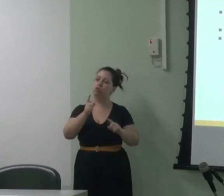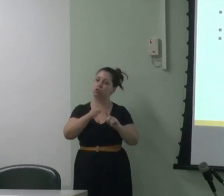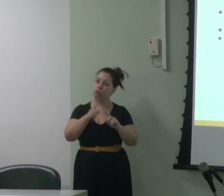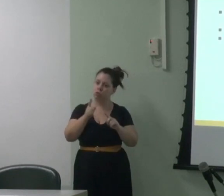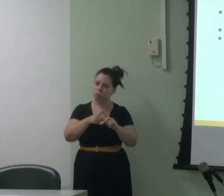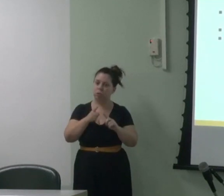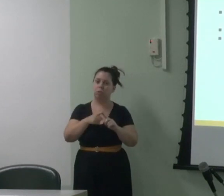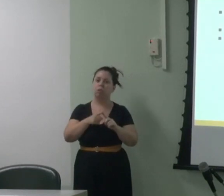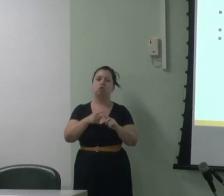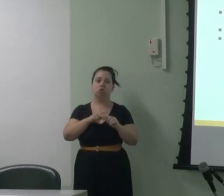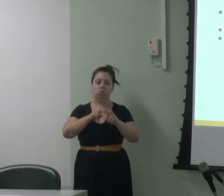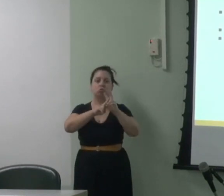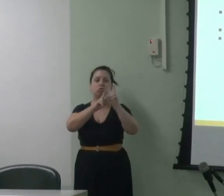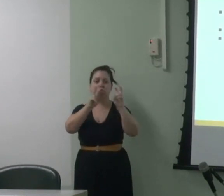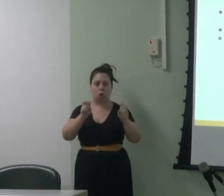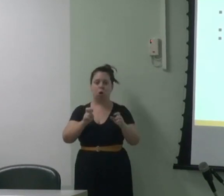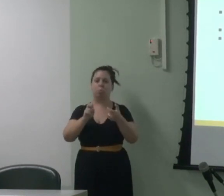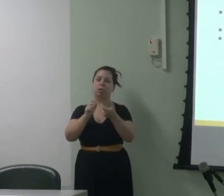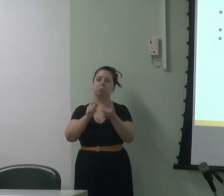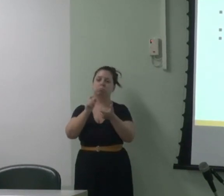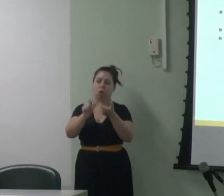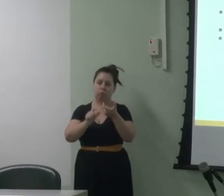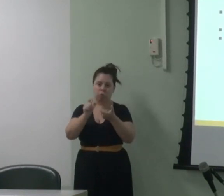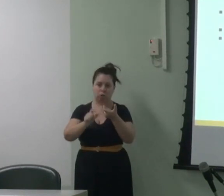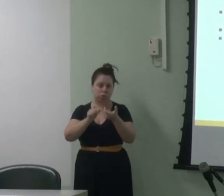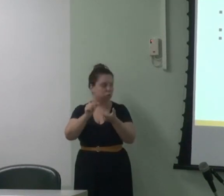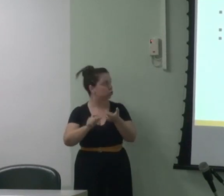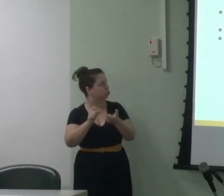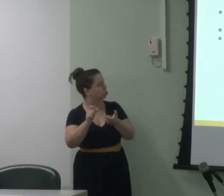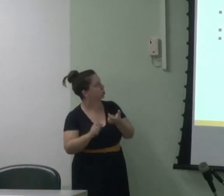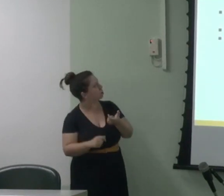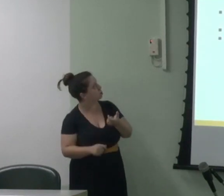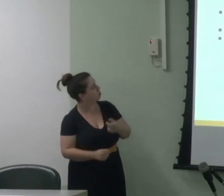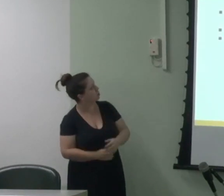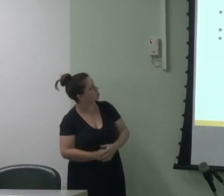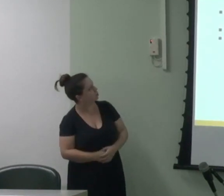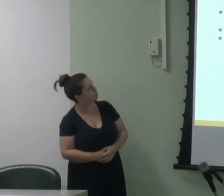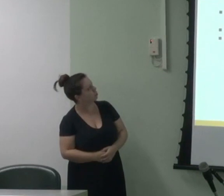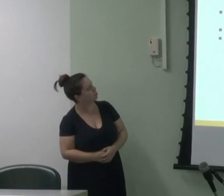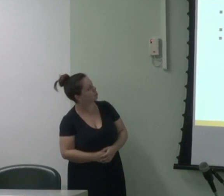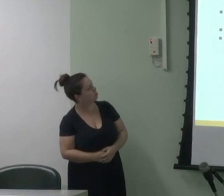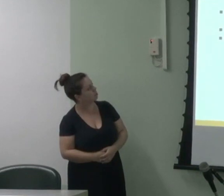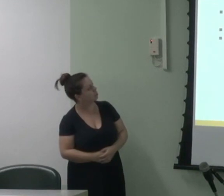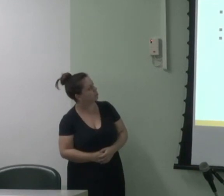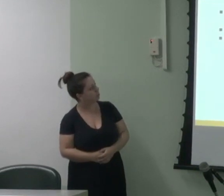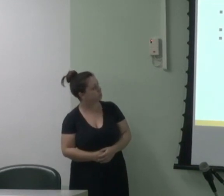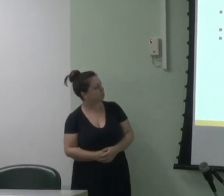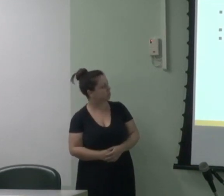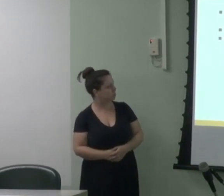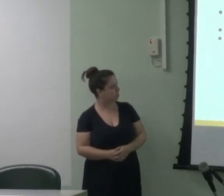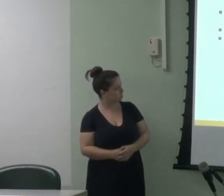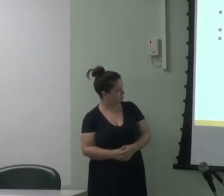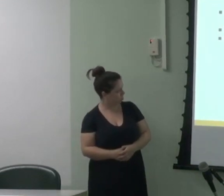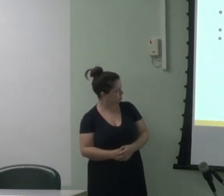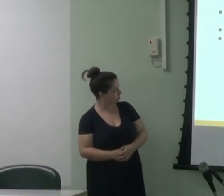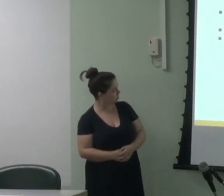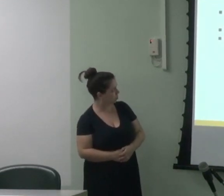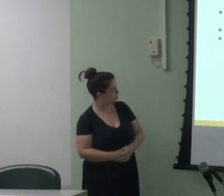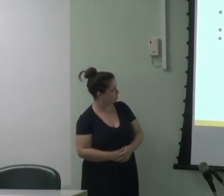about morphology. And this is the Universal Derivations project, which focuses on derivation. So it is a